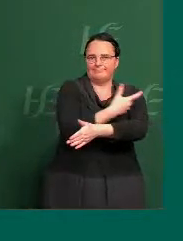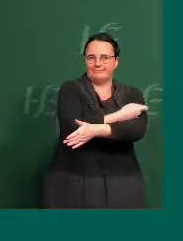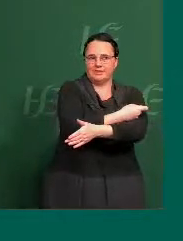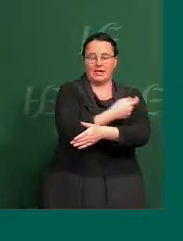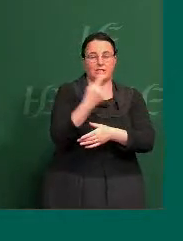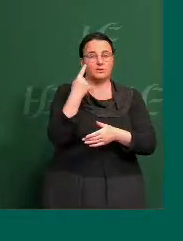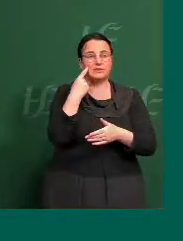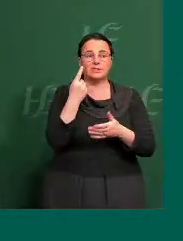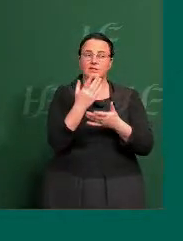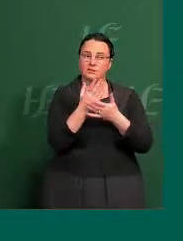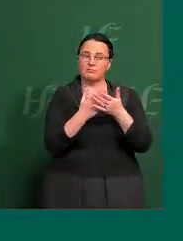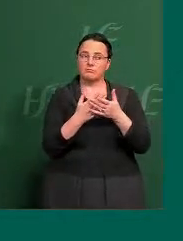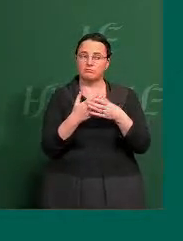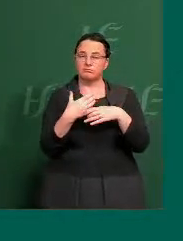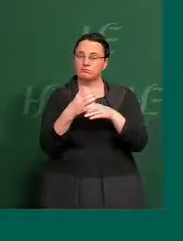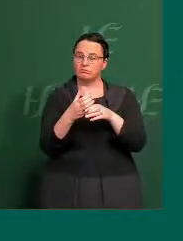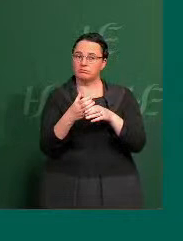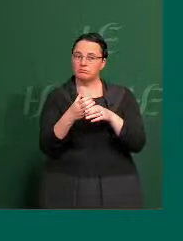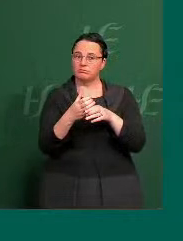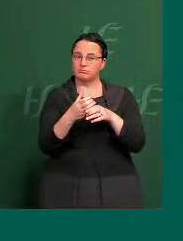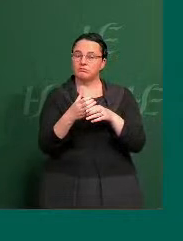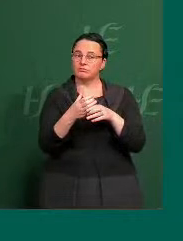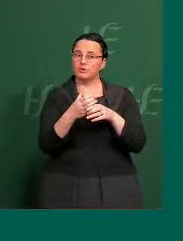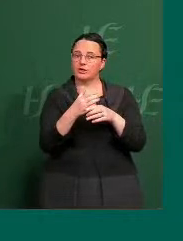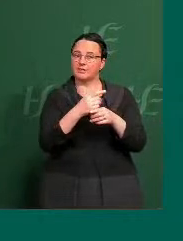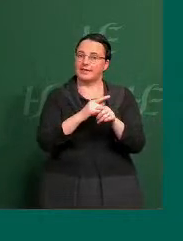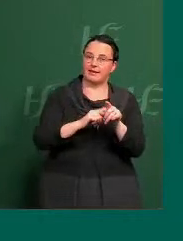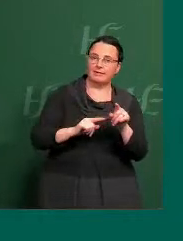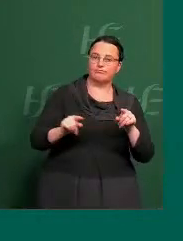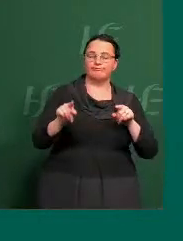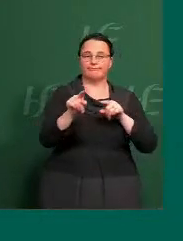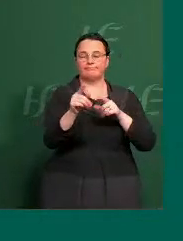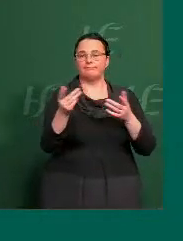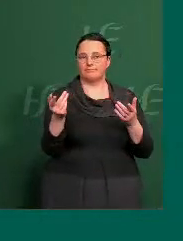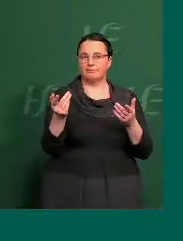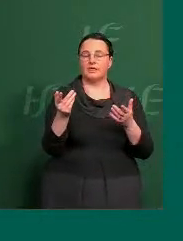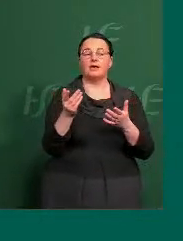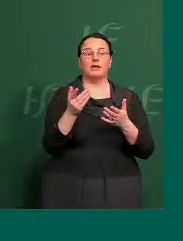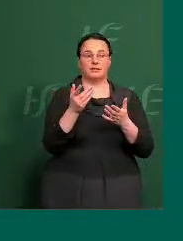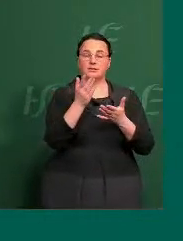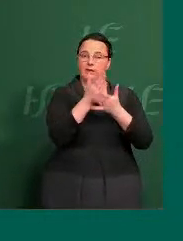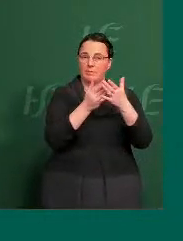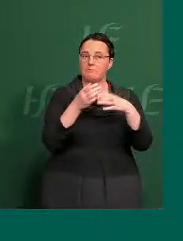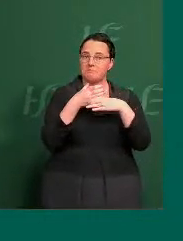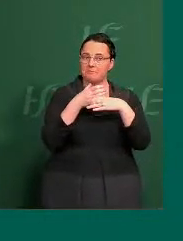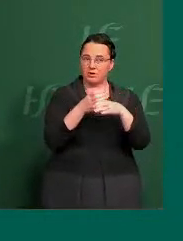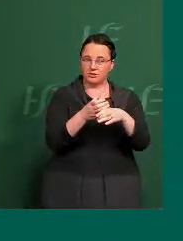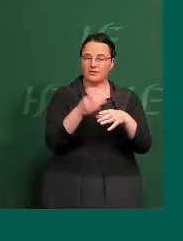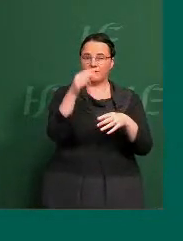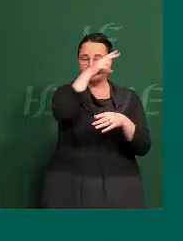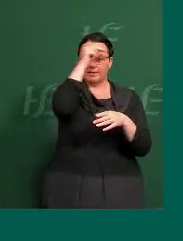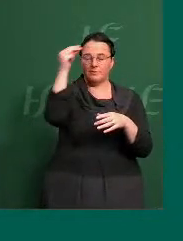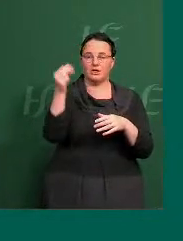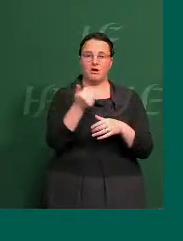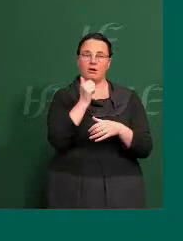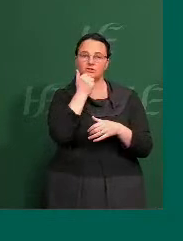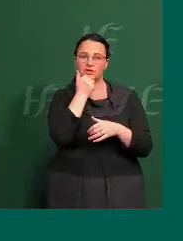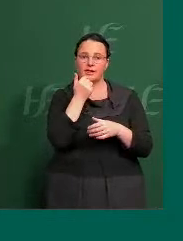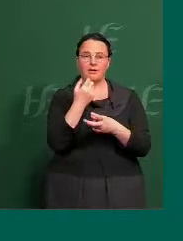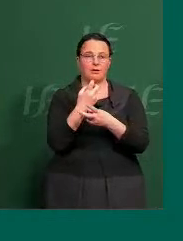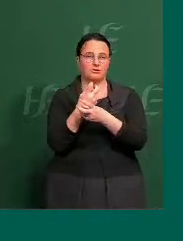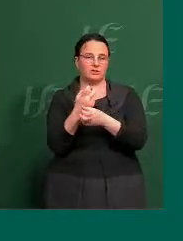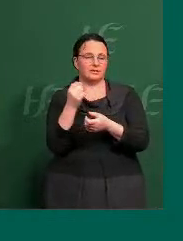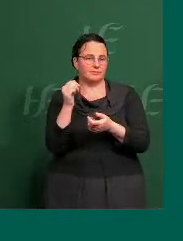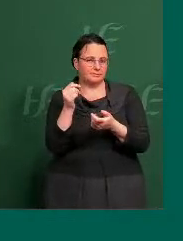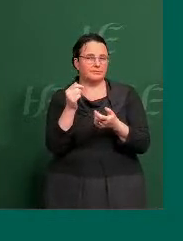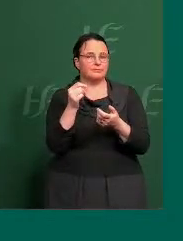very significant countries which we are still ahead of in the programme, and equally the countries who have, if you see the likes of Austria and others,